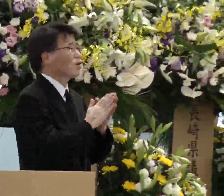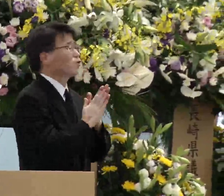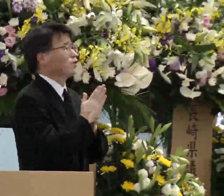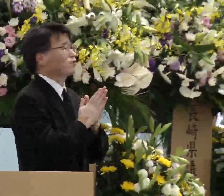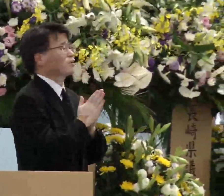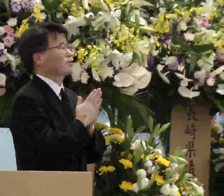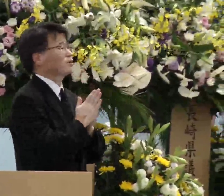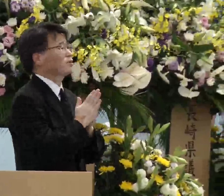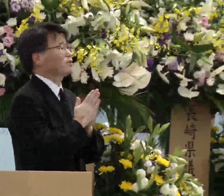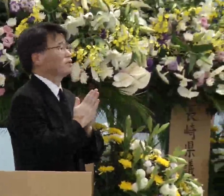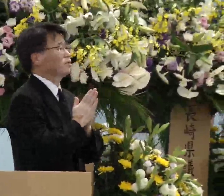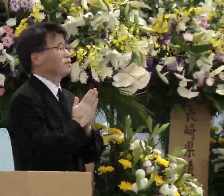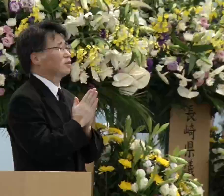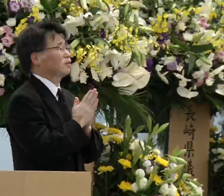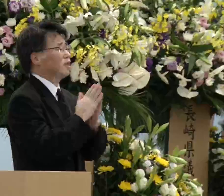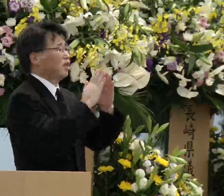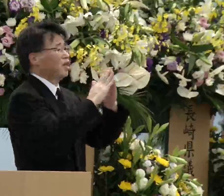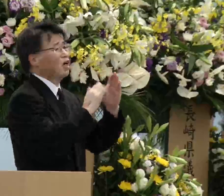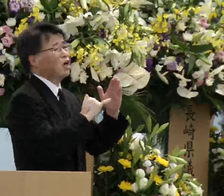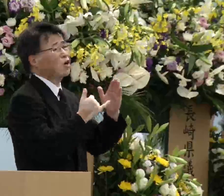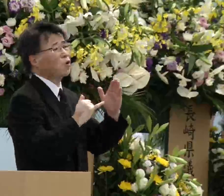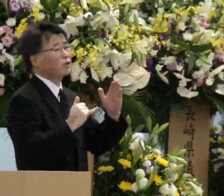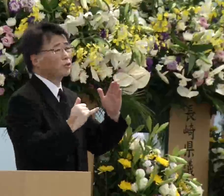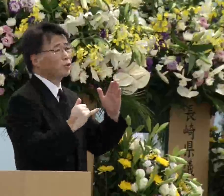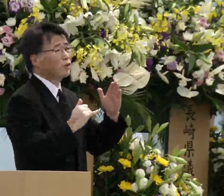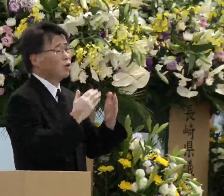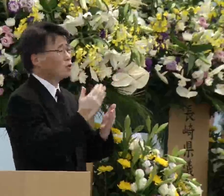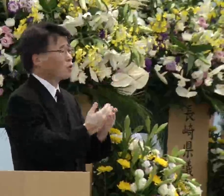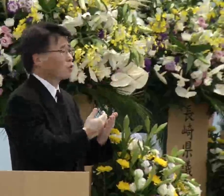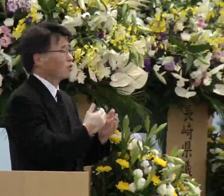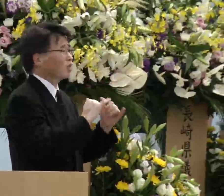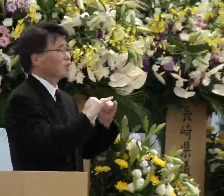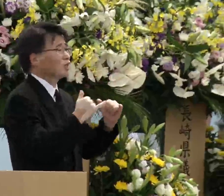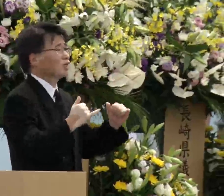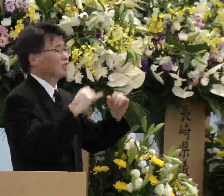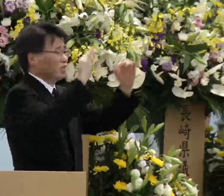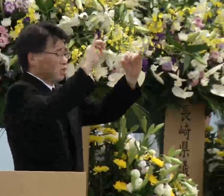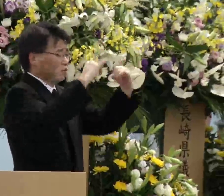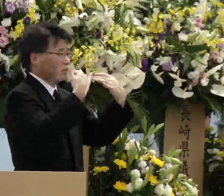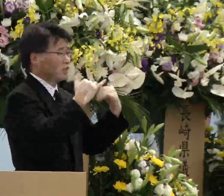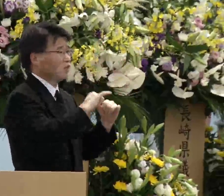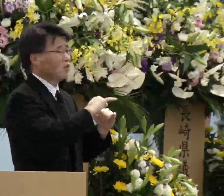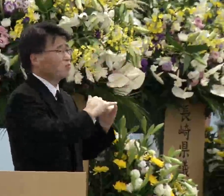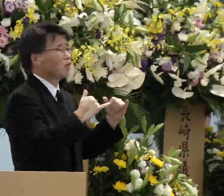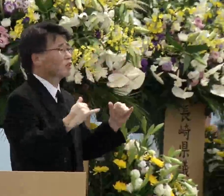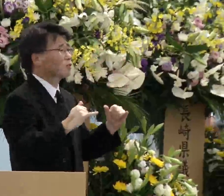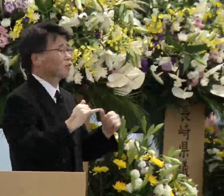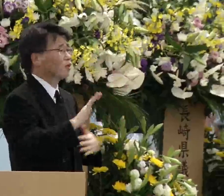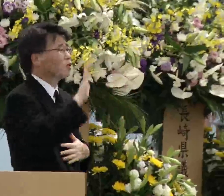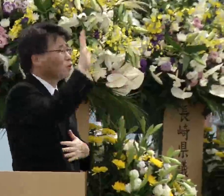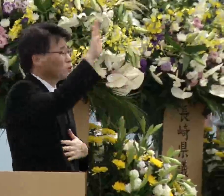the repose of the souls of the victims. I would also like to extend my best wishes